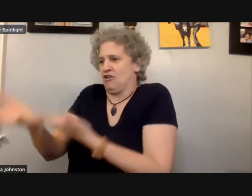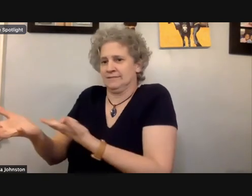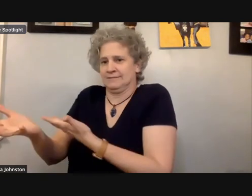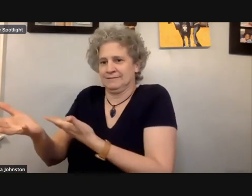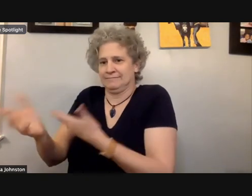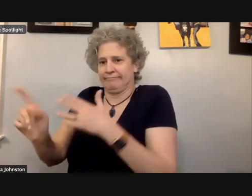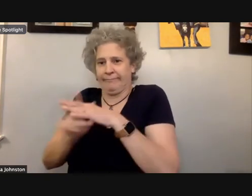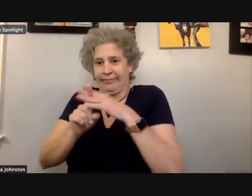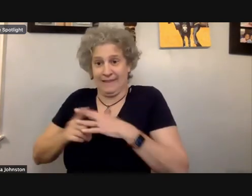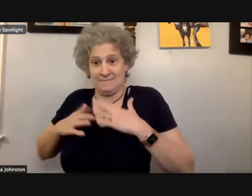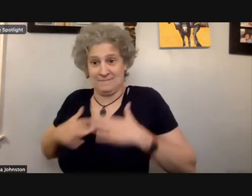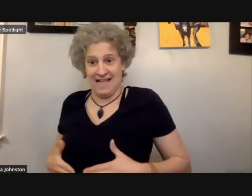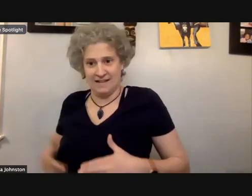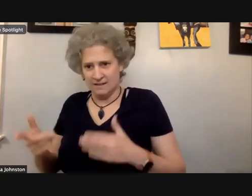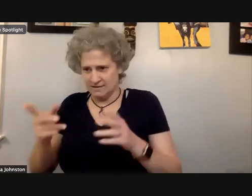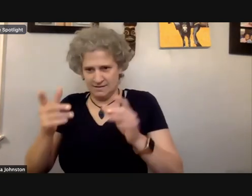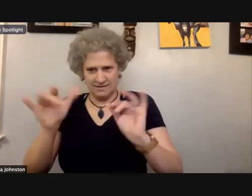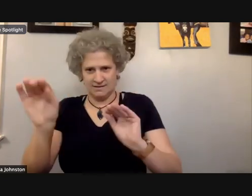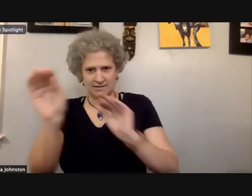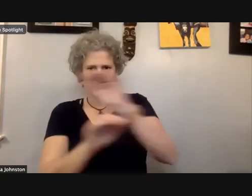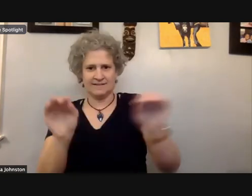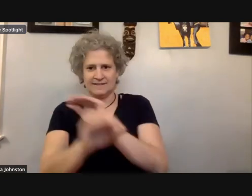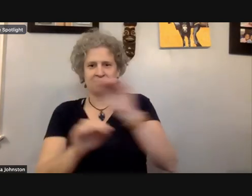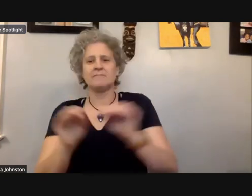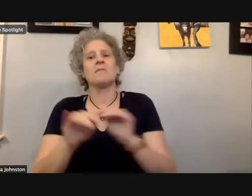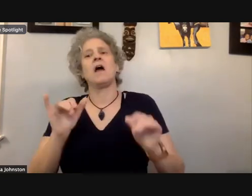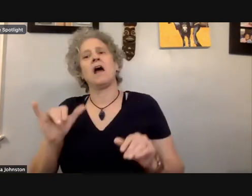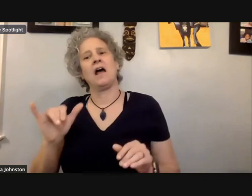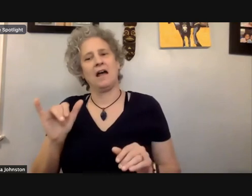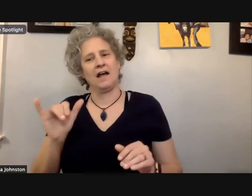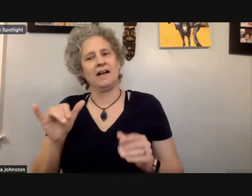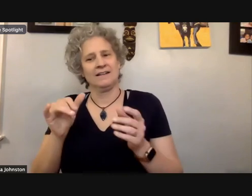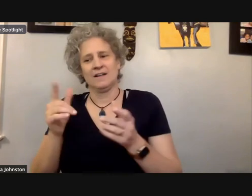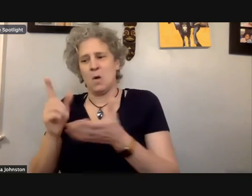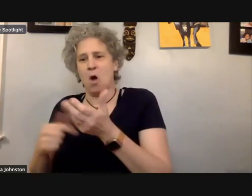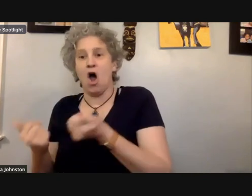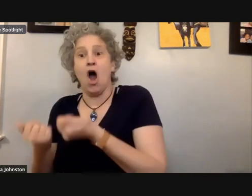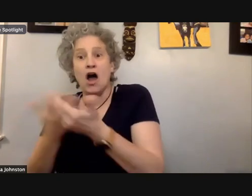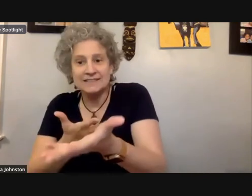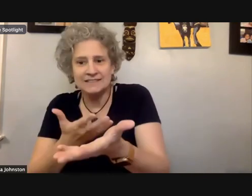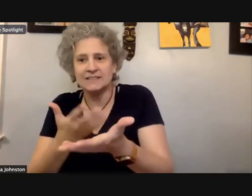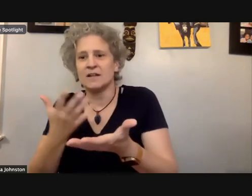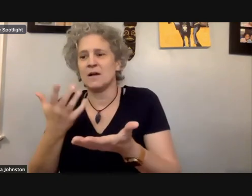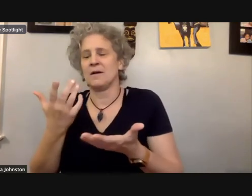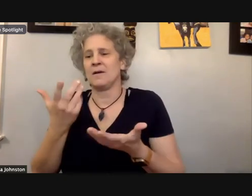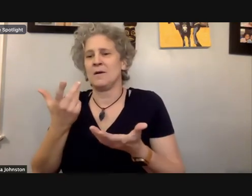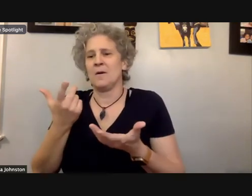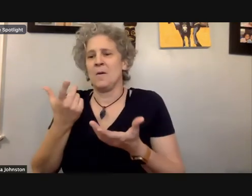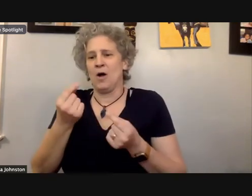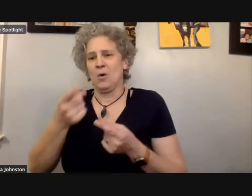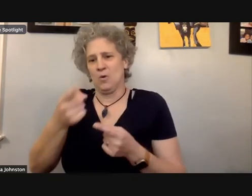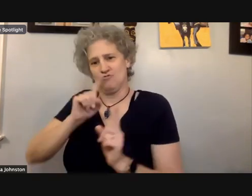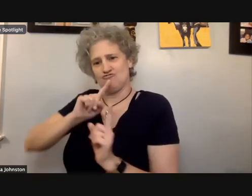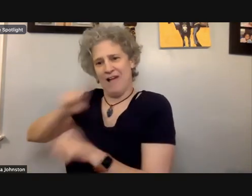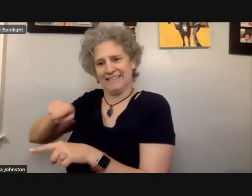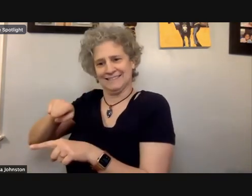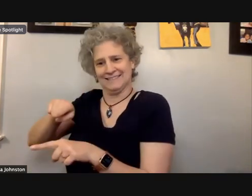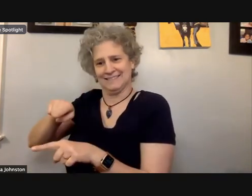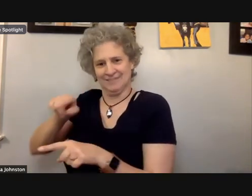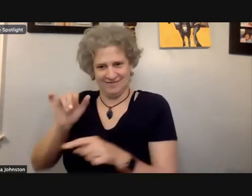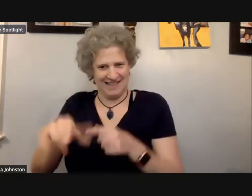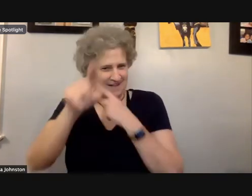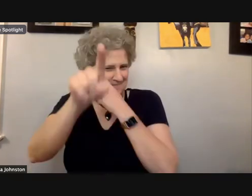allergen, that's a thing that then causes the symptoms that your body experiences, which we label as allergies. So talking about cause